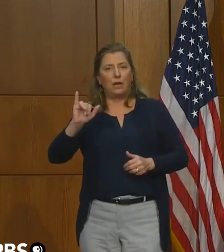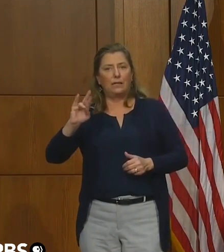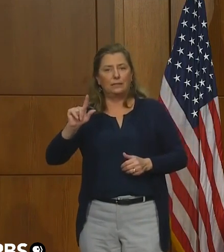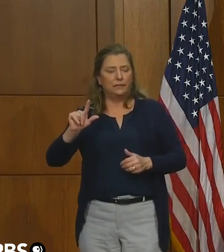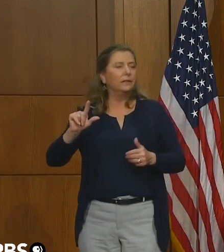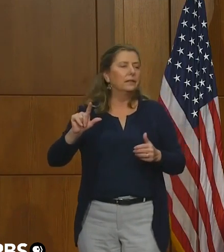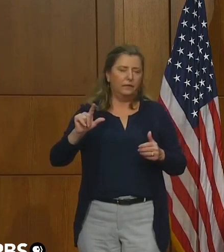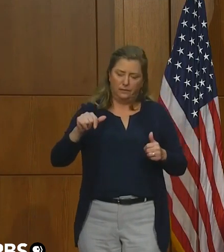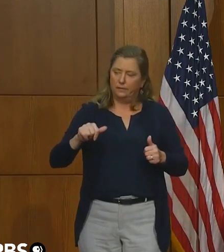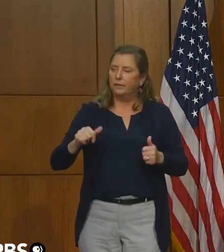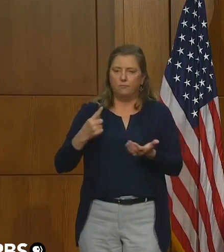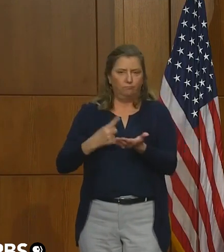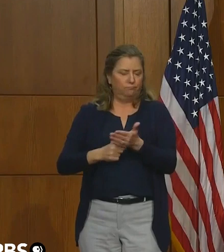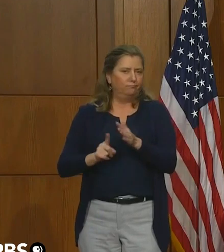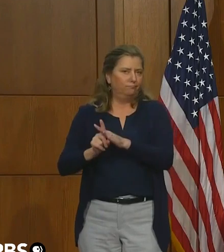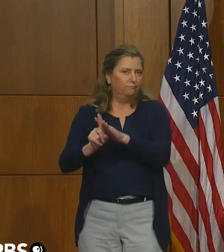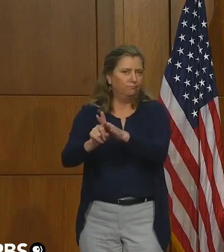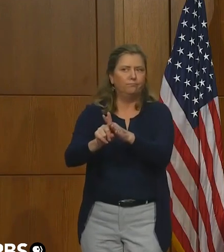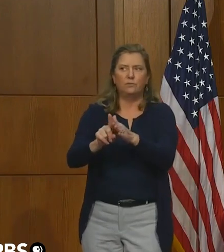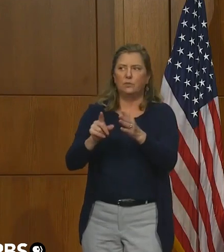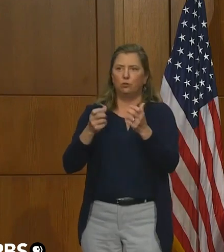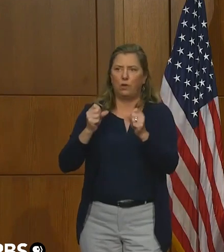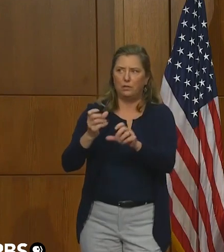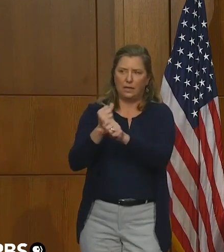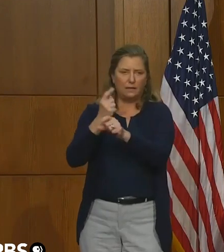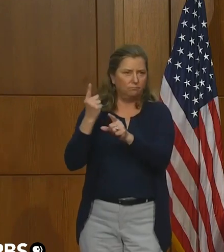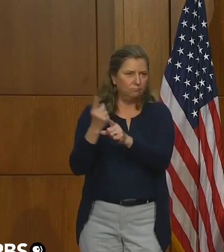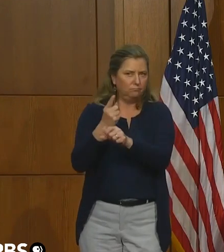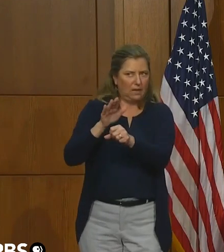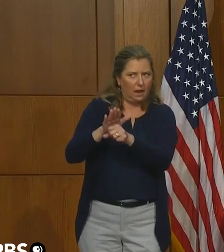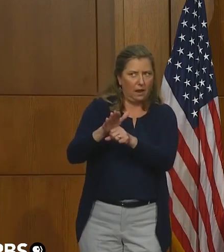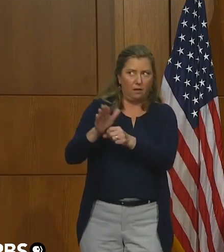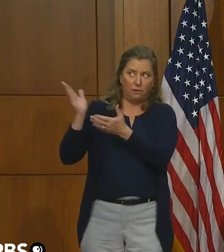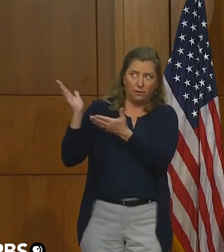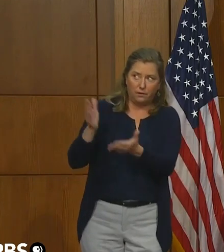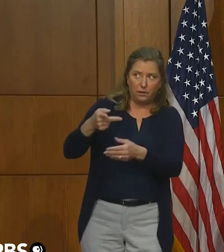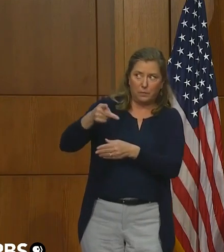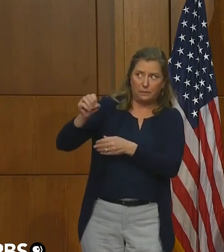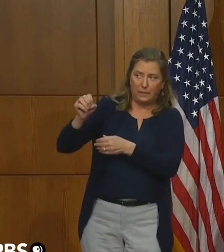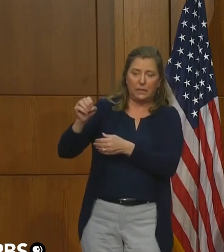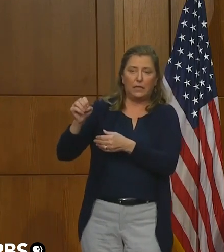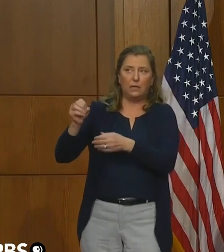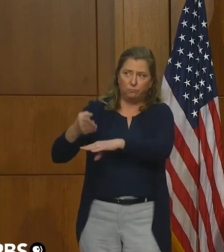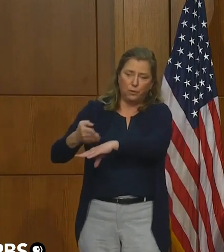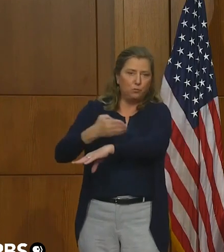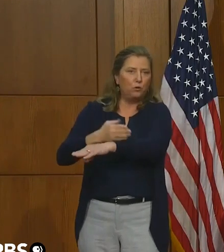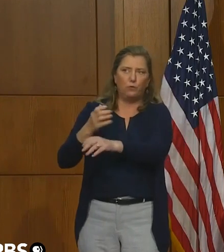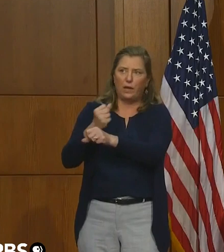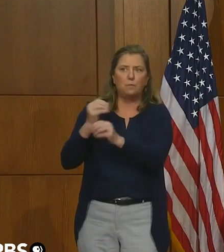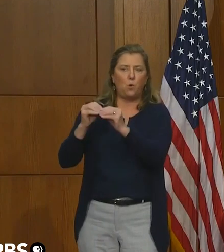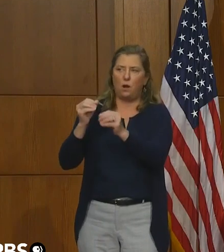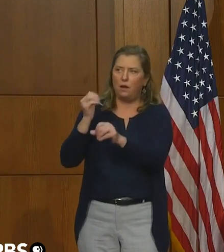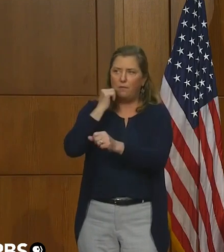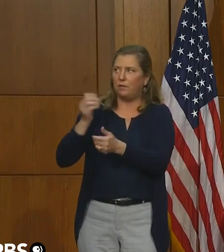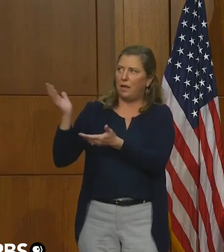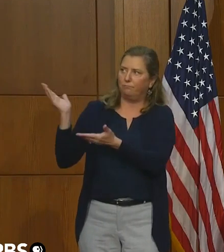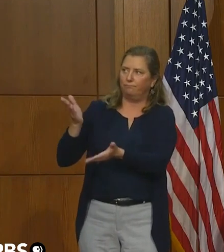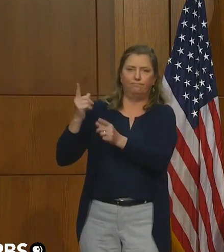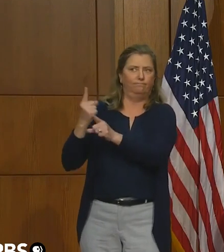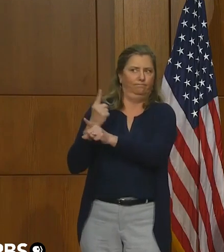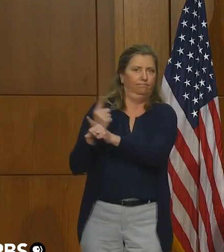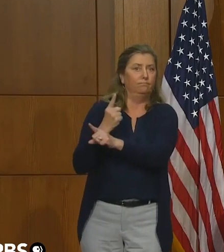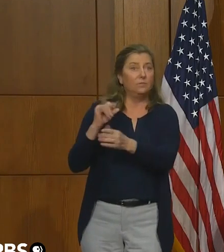press conferences. We're continuing to ramp up our supply of PPE, continues to improve every day. And that's one of the things